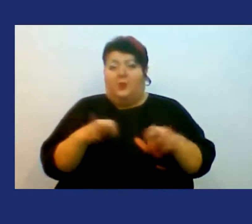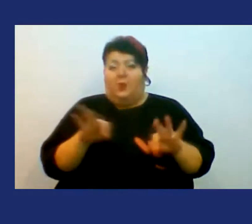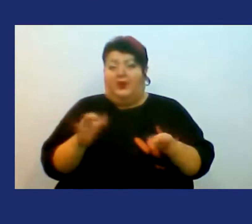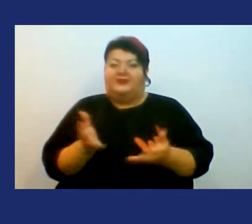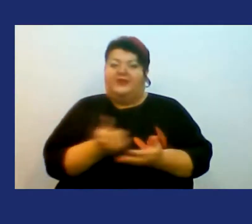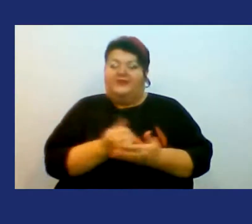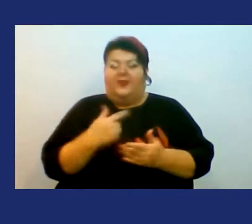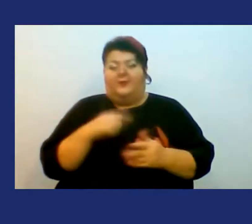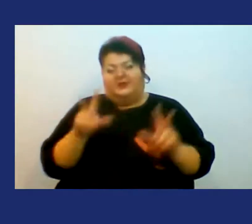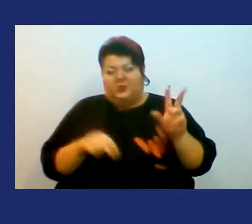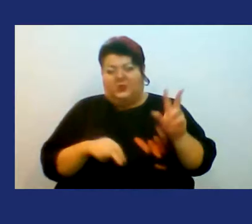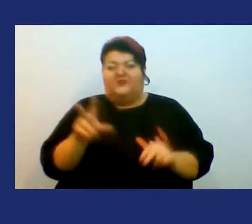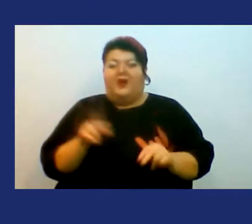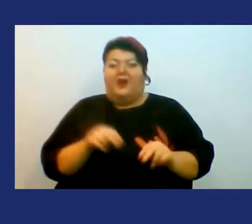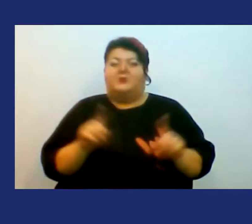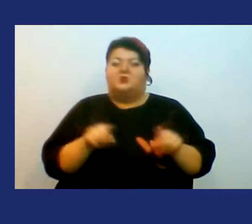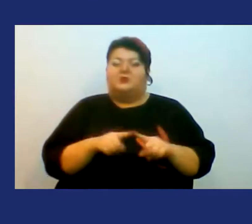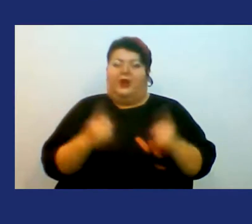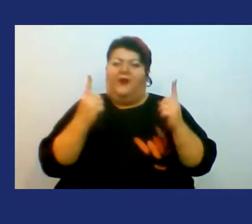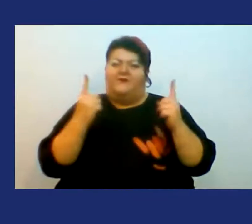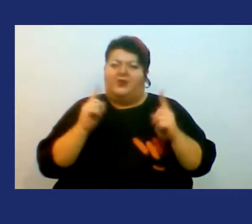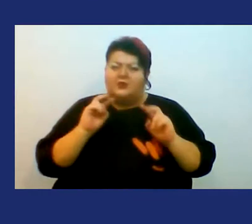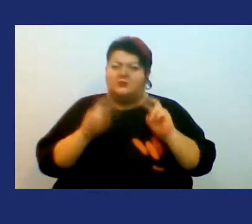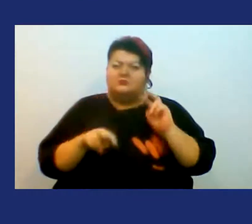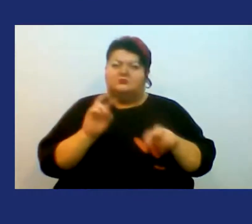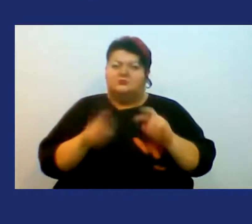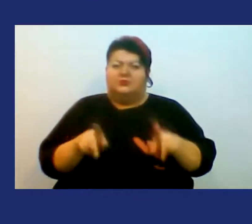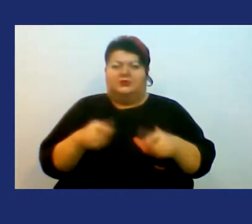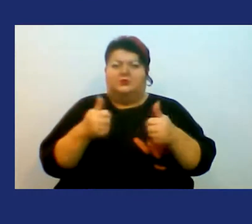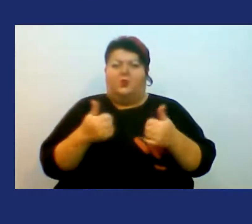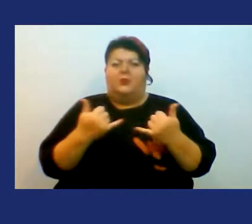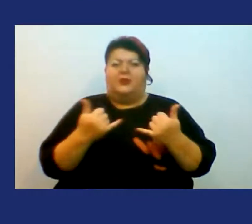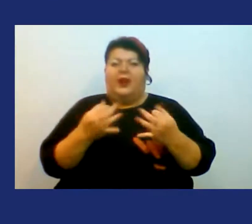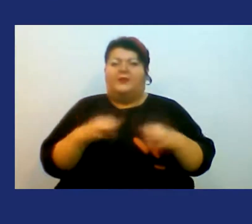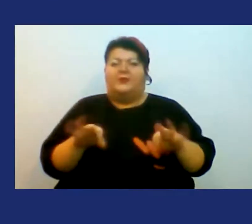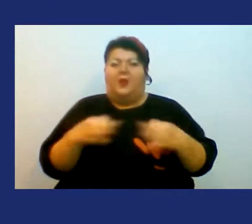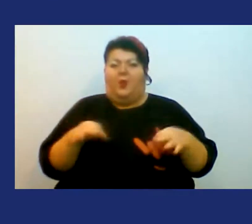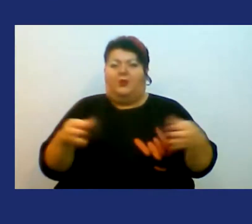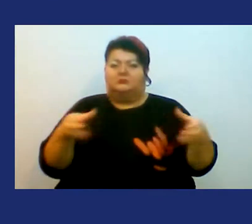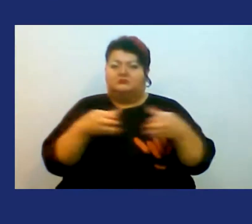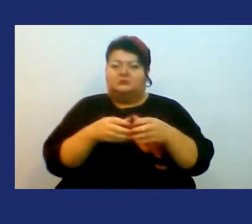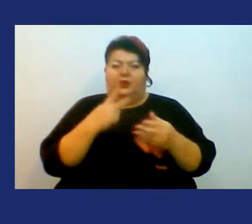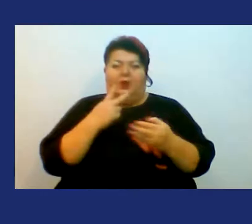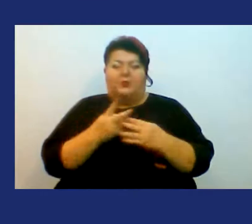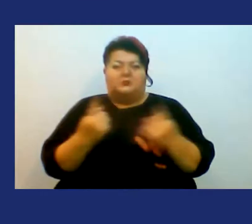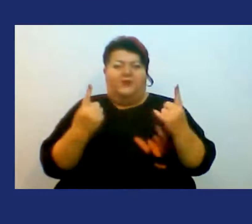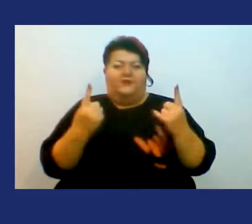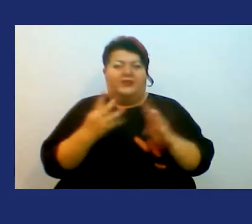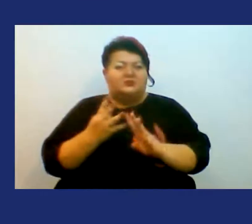we see long lines at the polling stations today, people excited to get out and have their voice heard. So that's